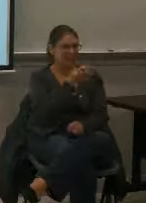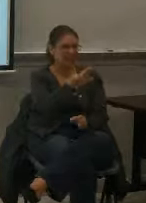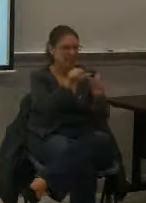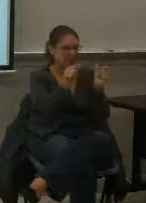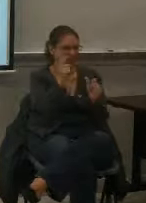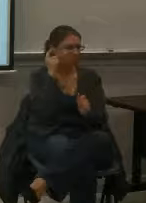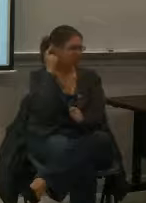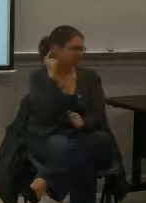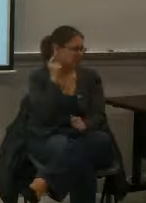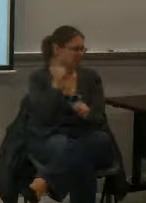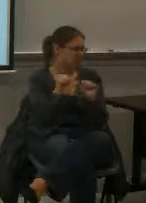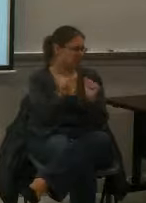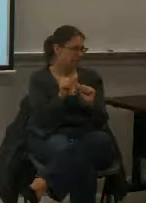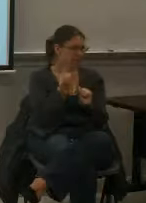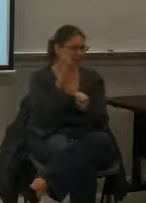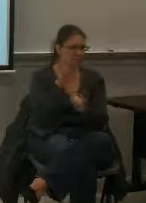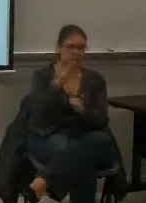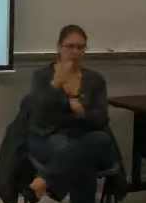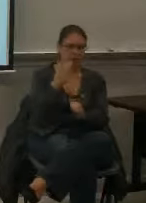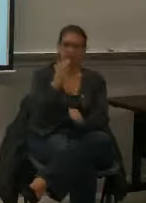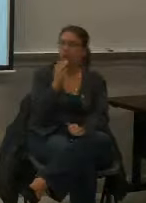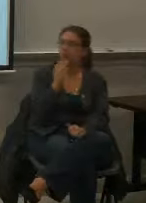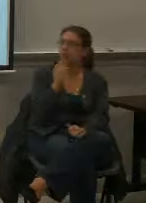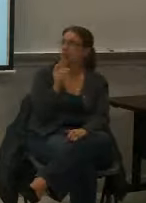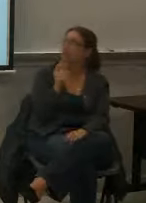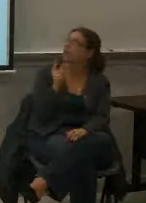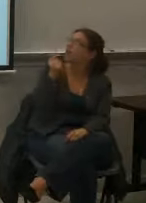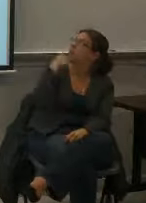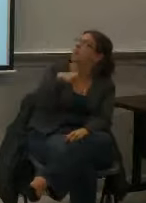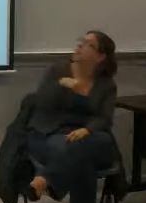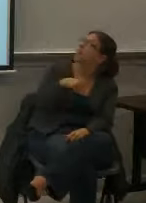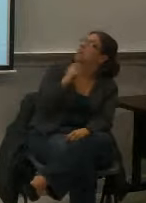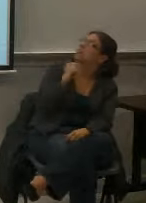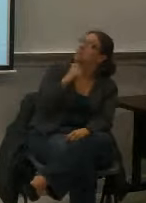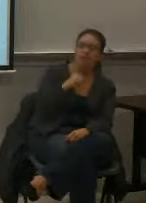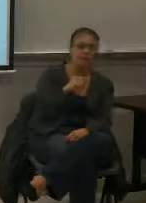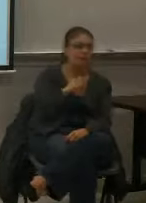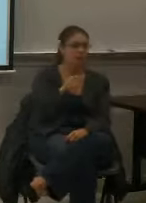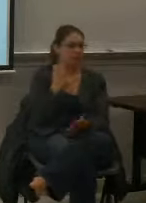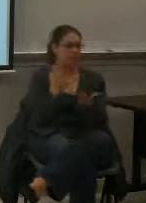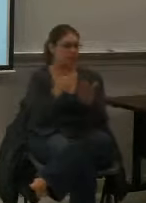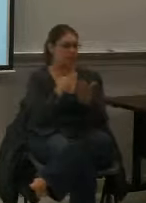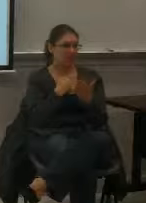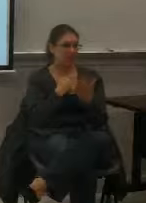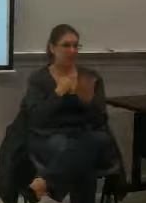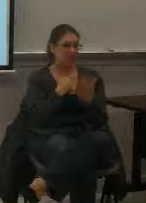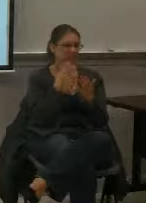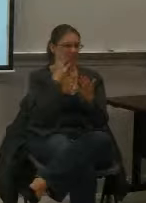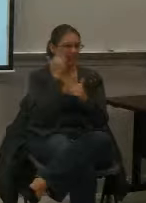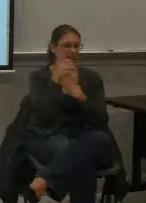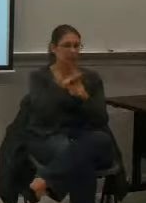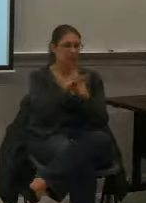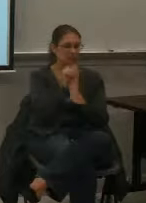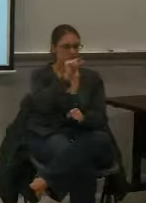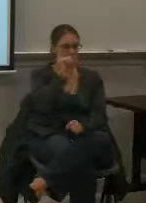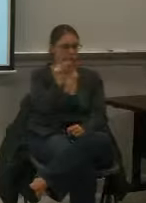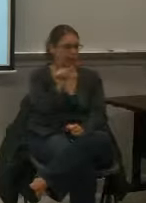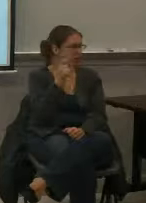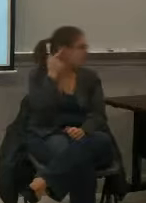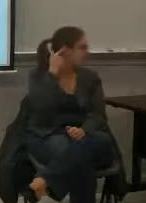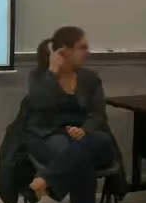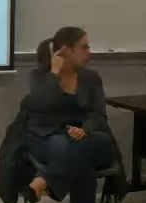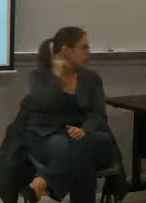looking at it this way, flat, but if you turn it this way, it'd be quite thin. And perhaps have this little thicker area around it, just